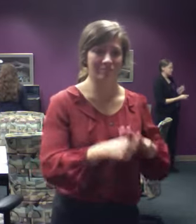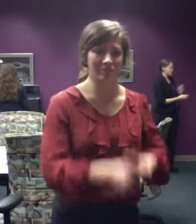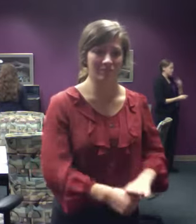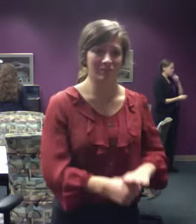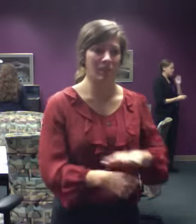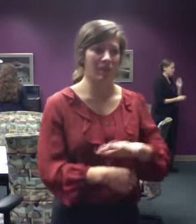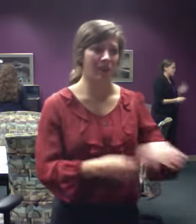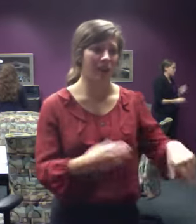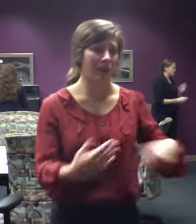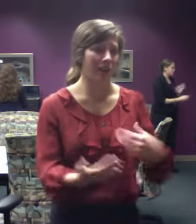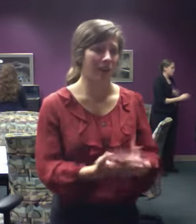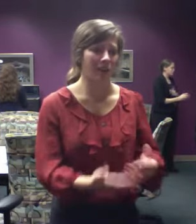every aspect of their lives.